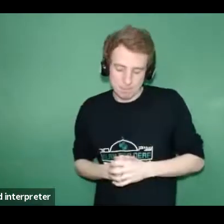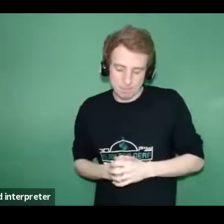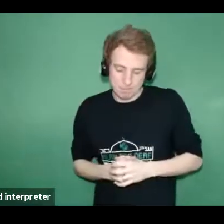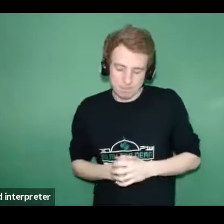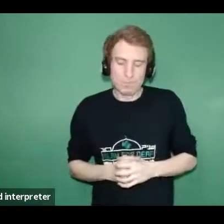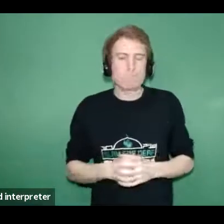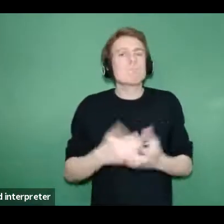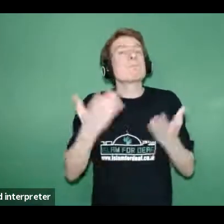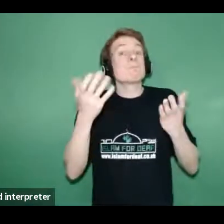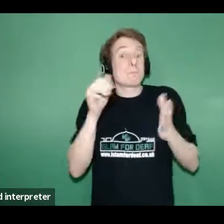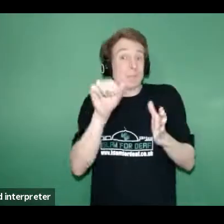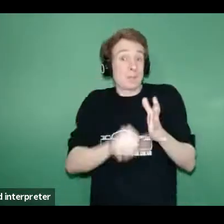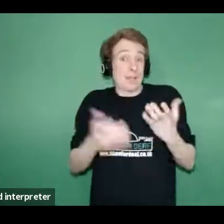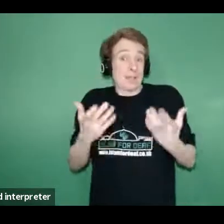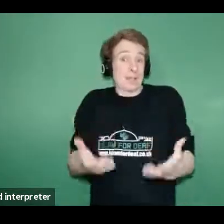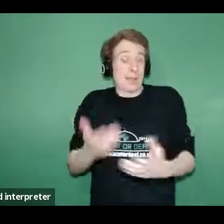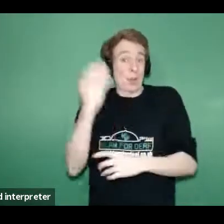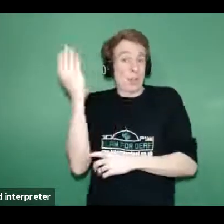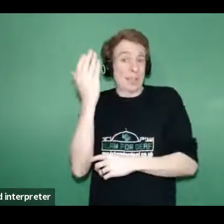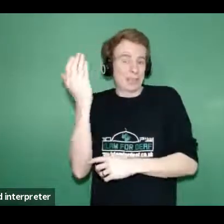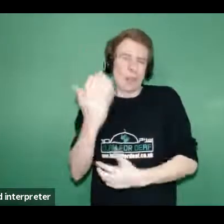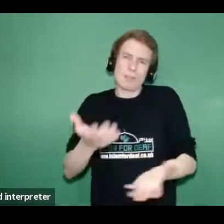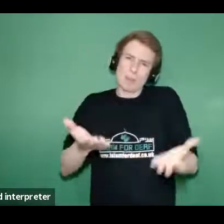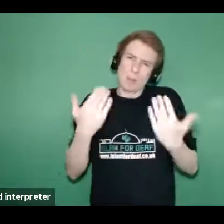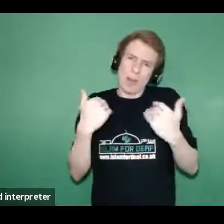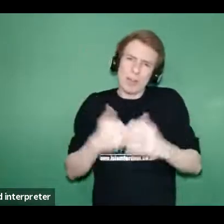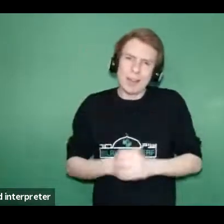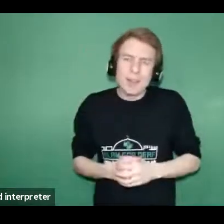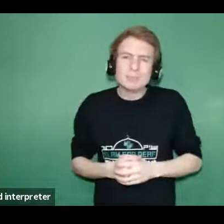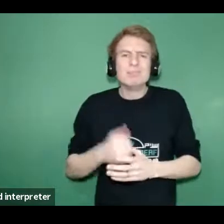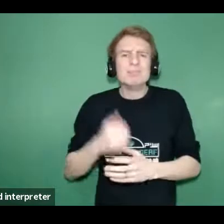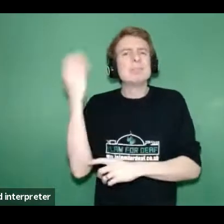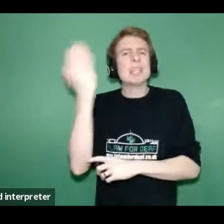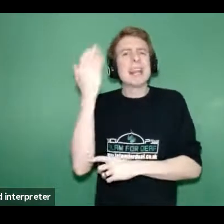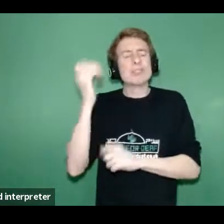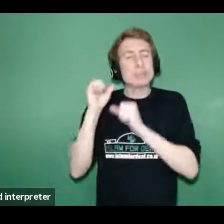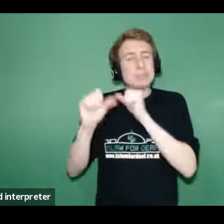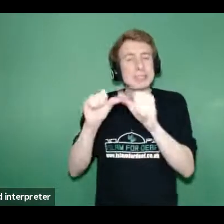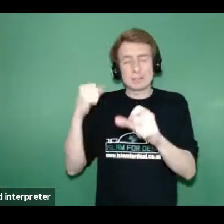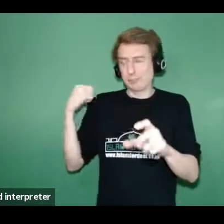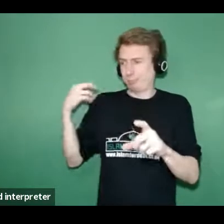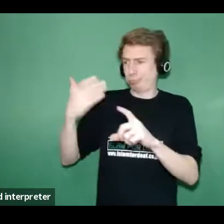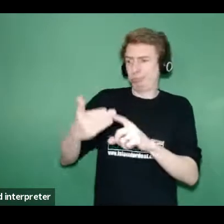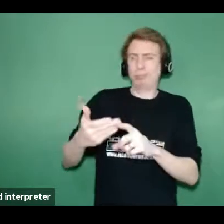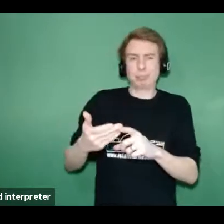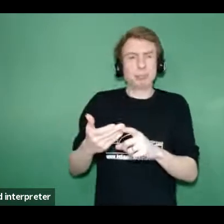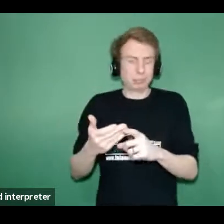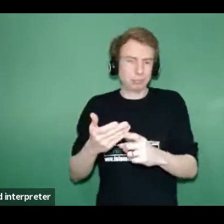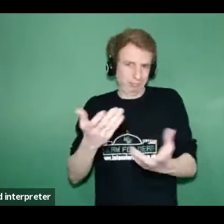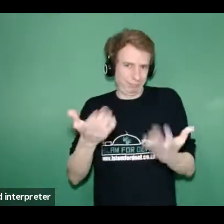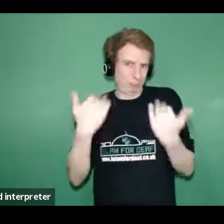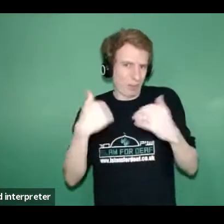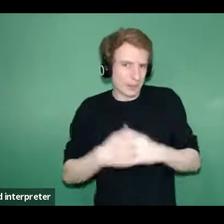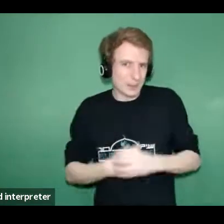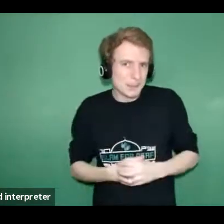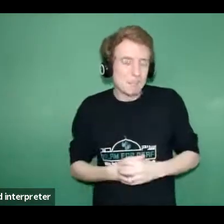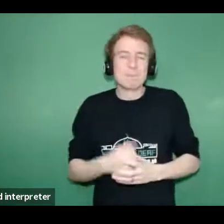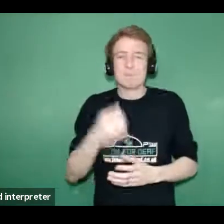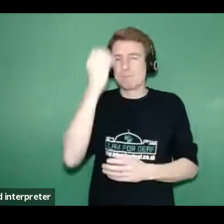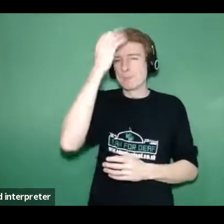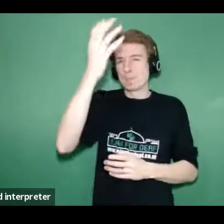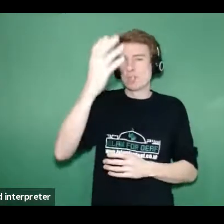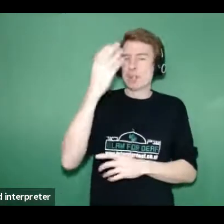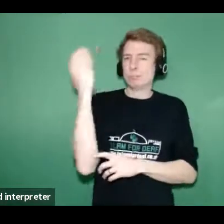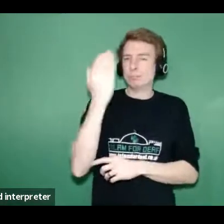another evening of lectures with Islam for Deaf, with our esteemed Sheikh Muhammad